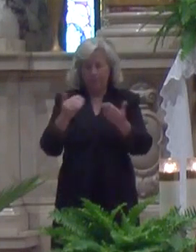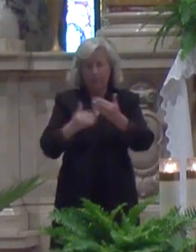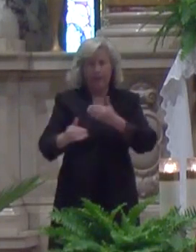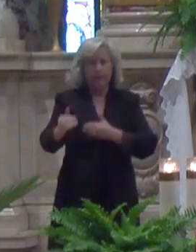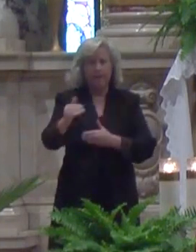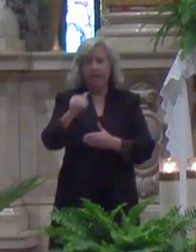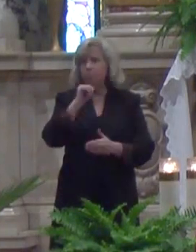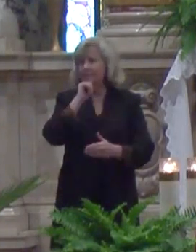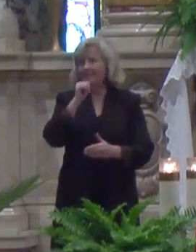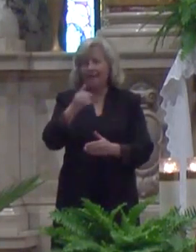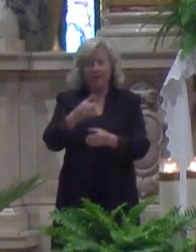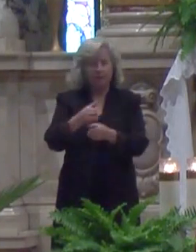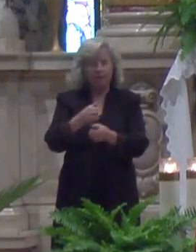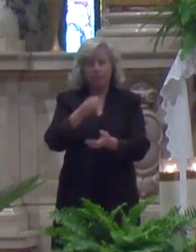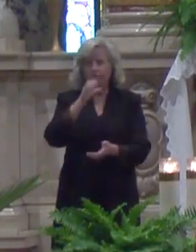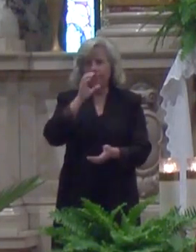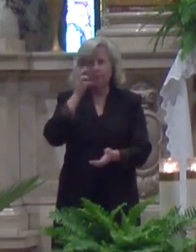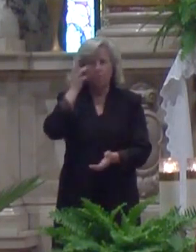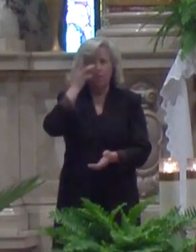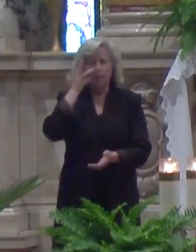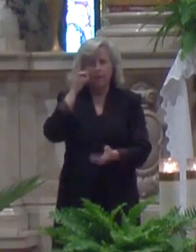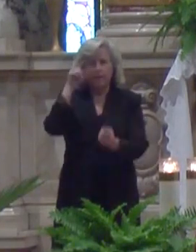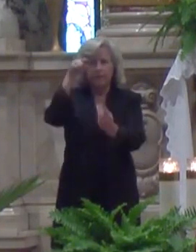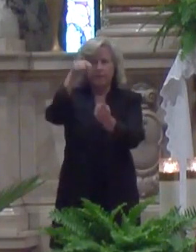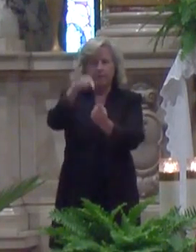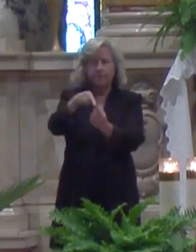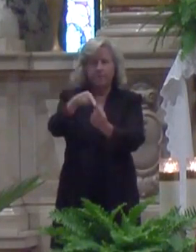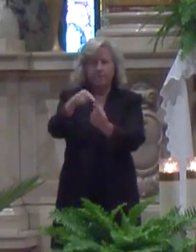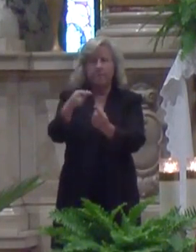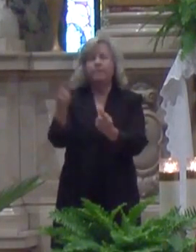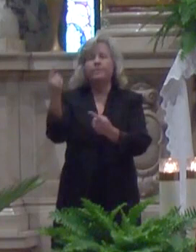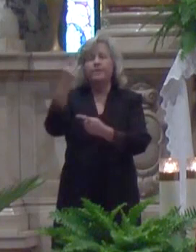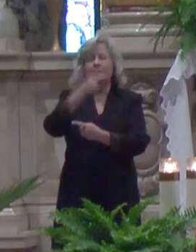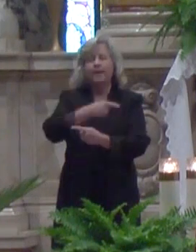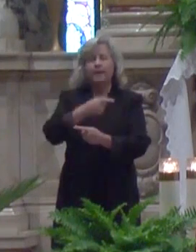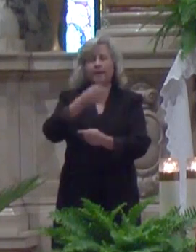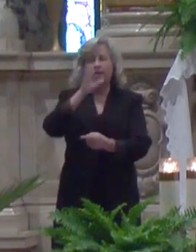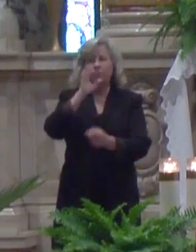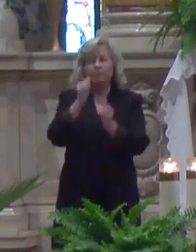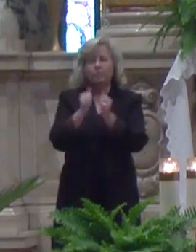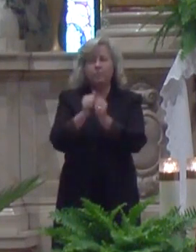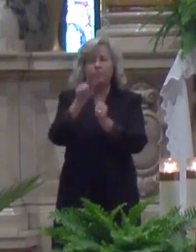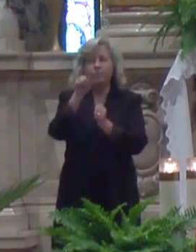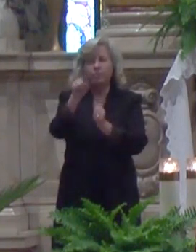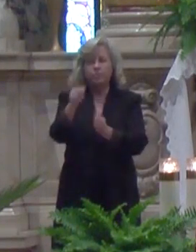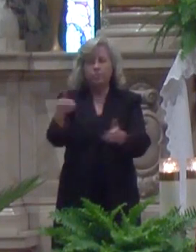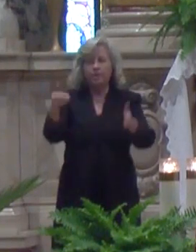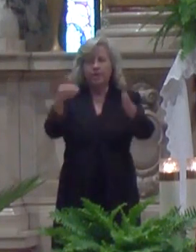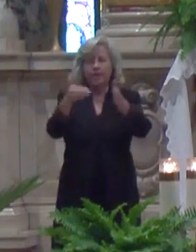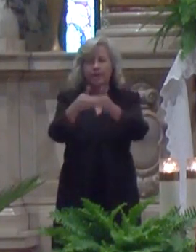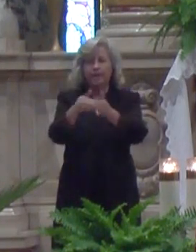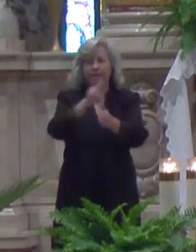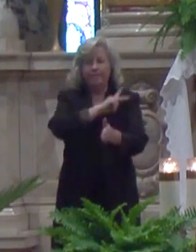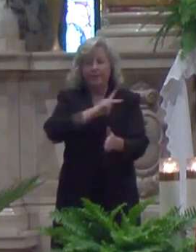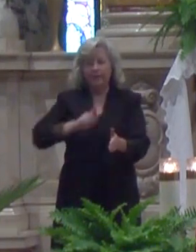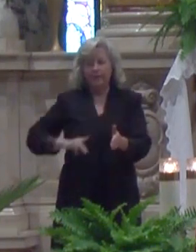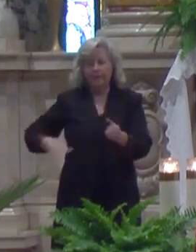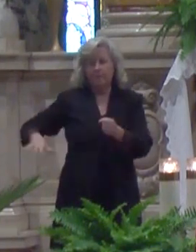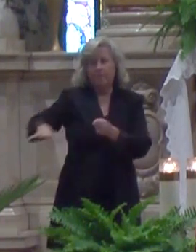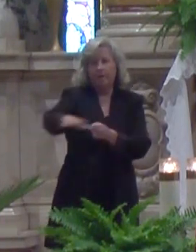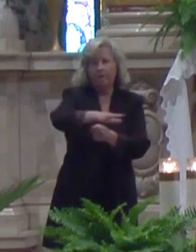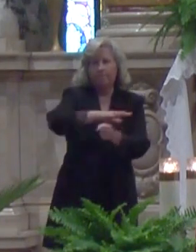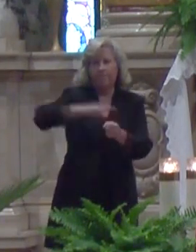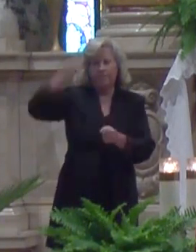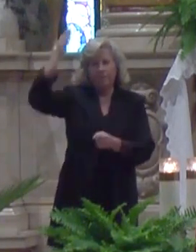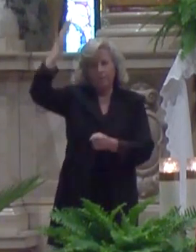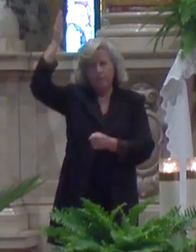shall not drink this fruit of the vine until the day when I drink it with you anew in the kingdom of my Father. Then after singing